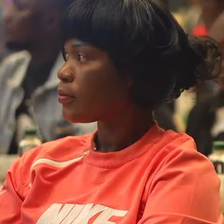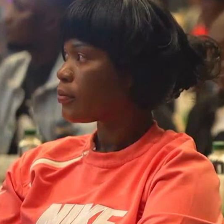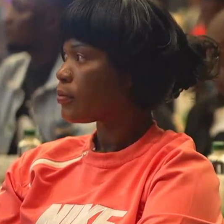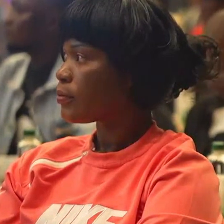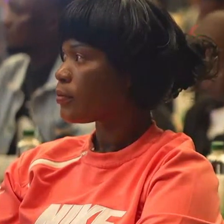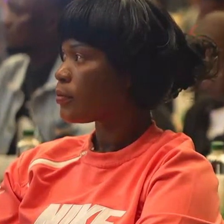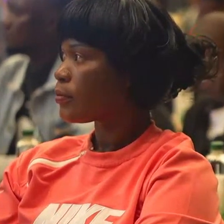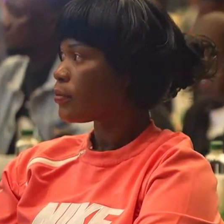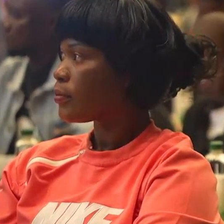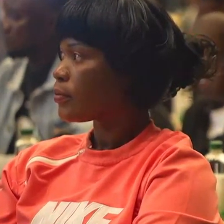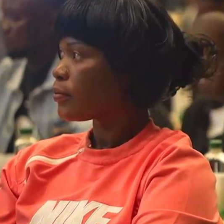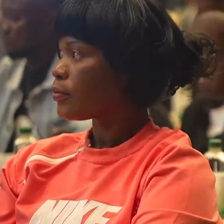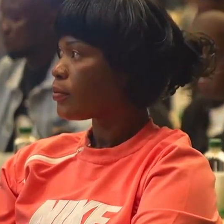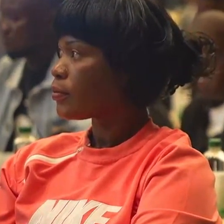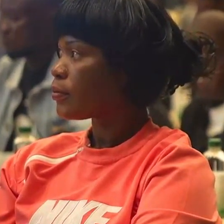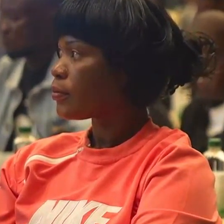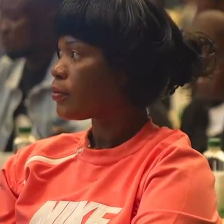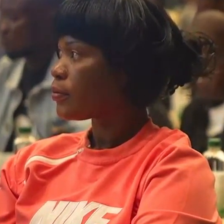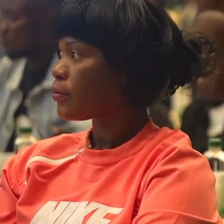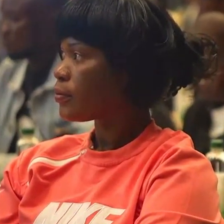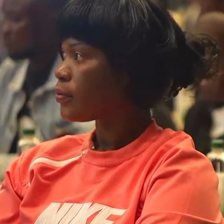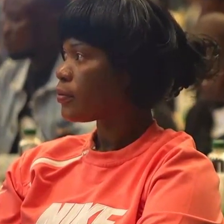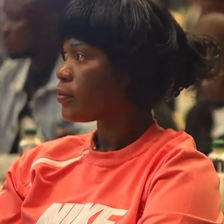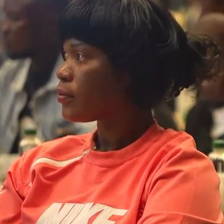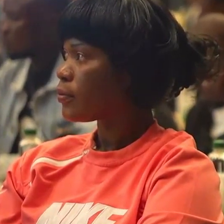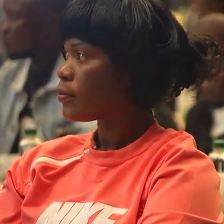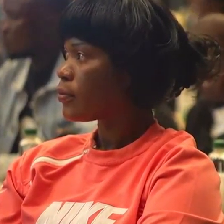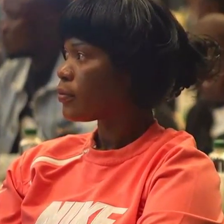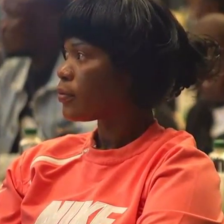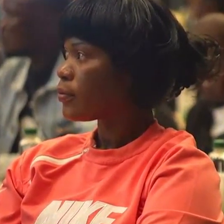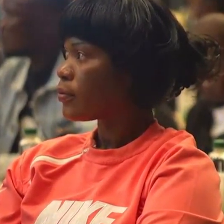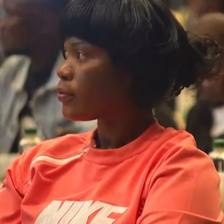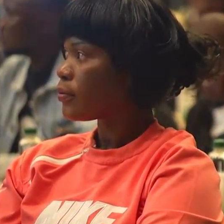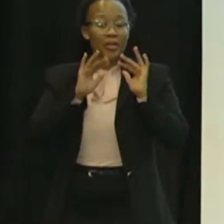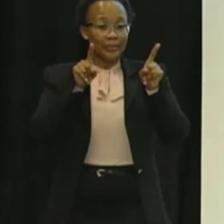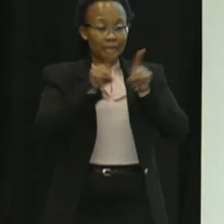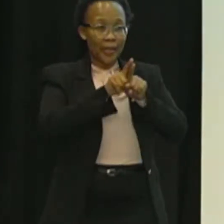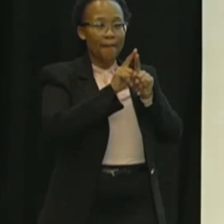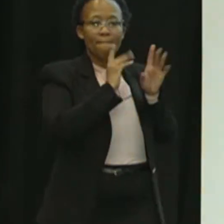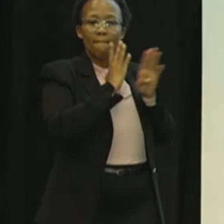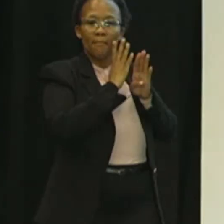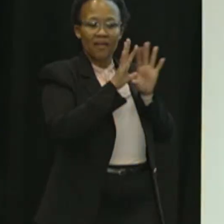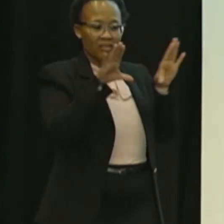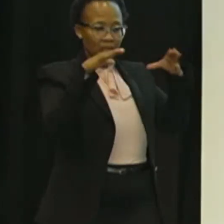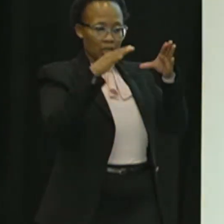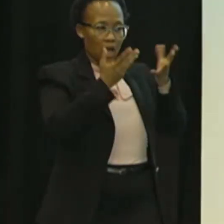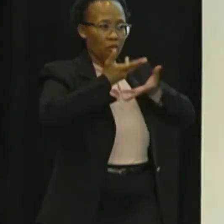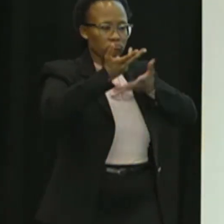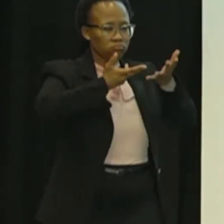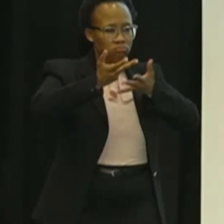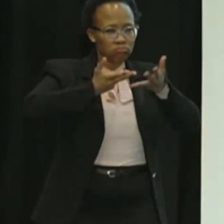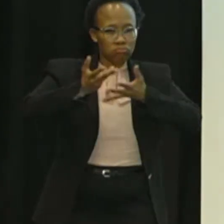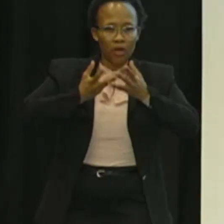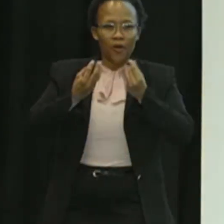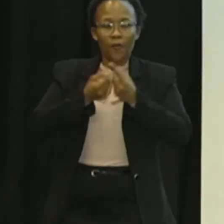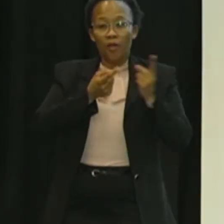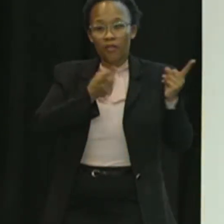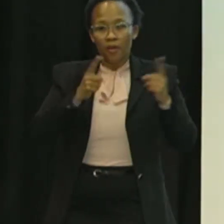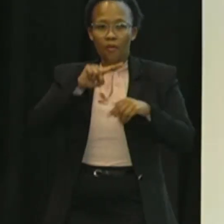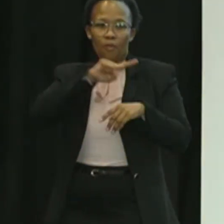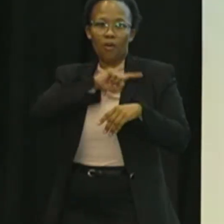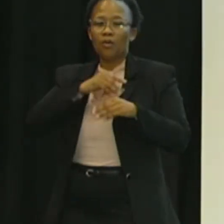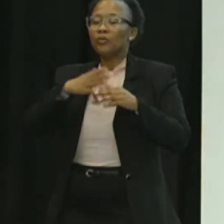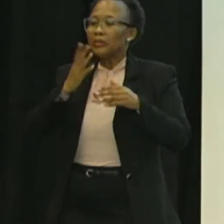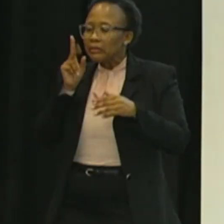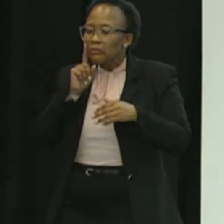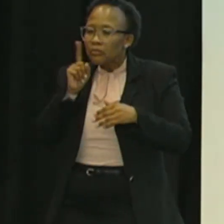the various government departments and the private sector to see the best models that can be provided for the South African